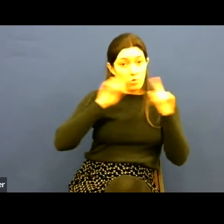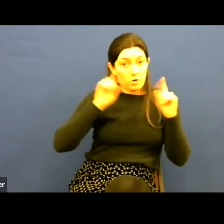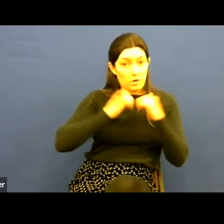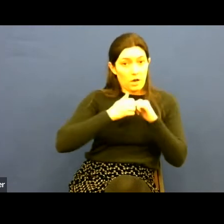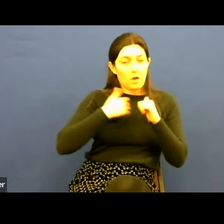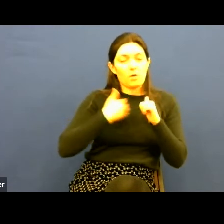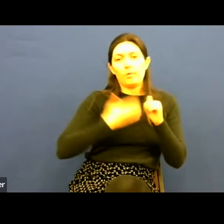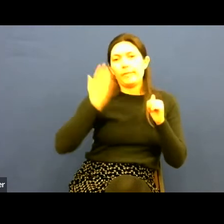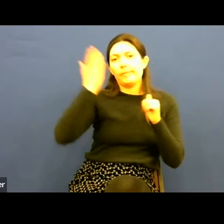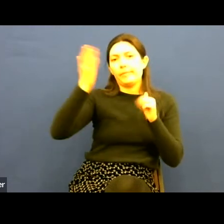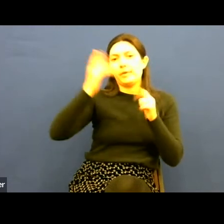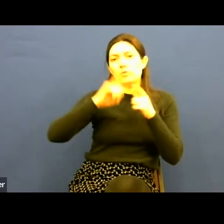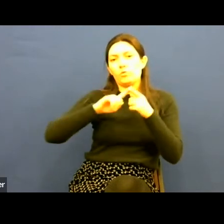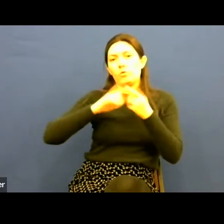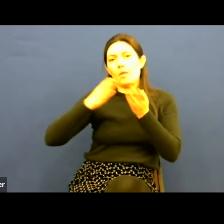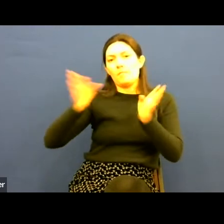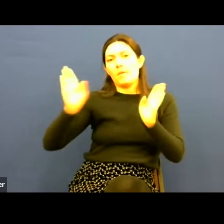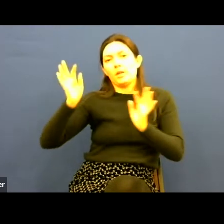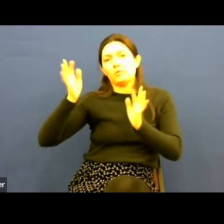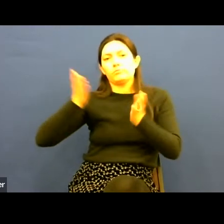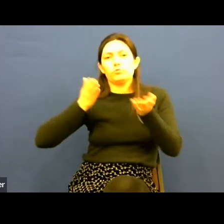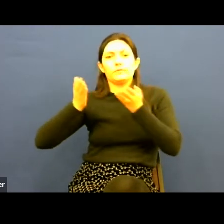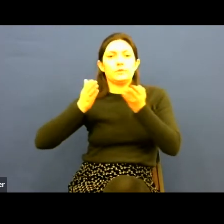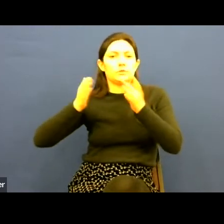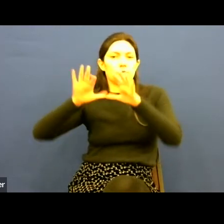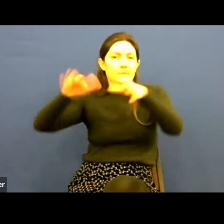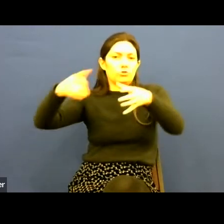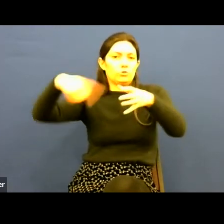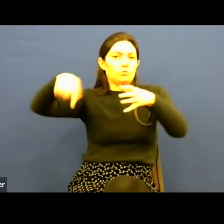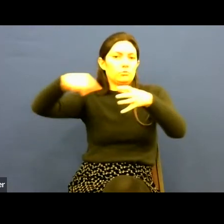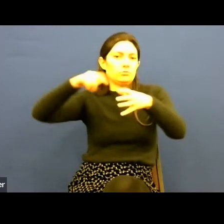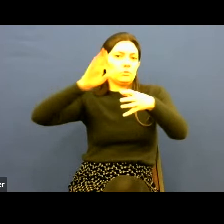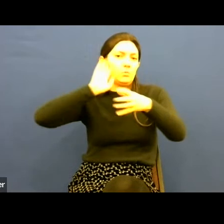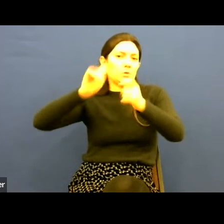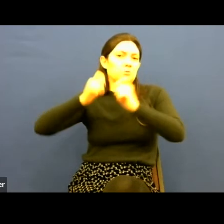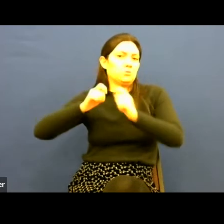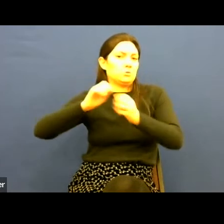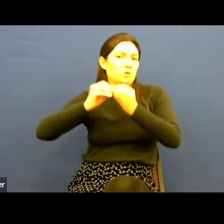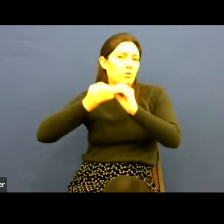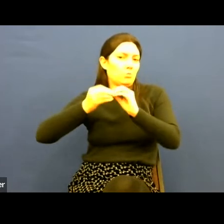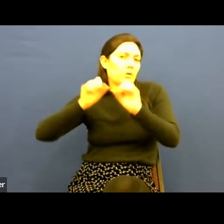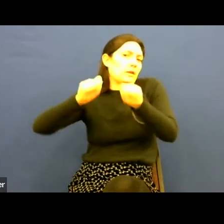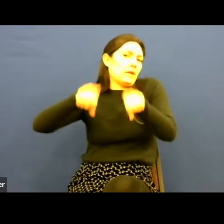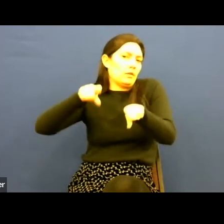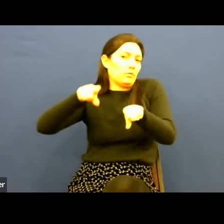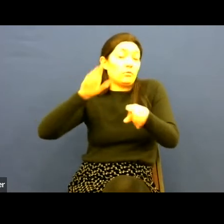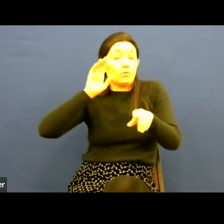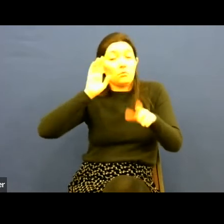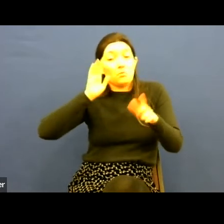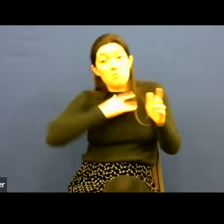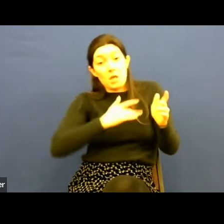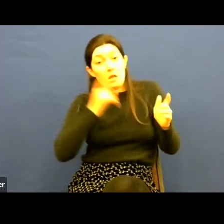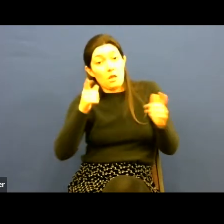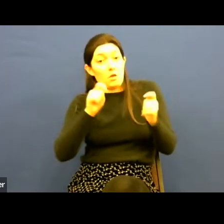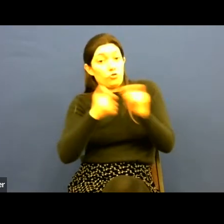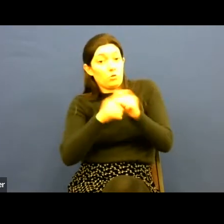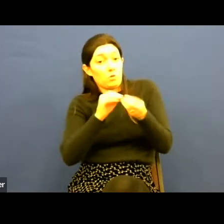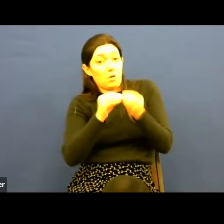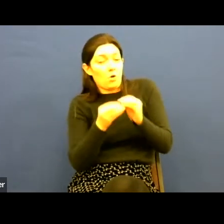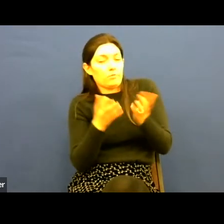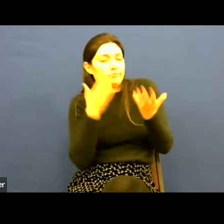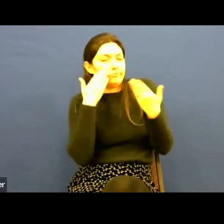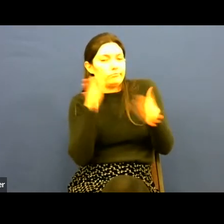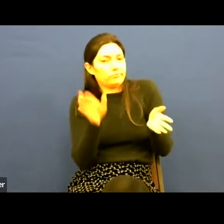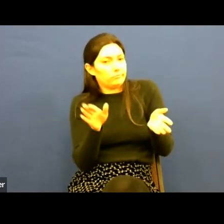adjust the numbers to some extent. I don't know that whether they generally do or don't. There